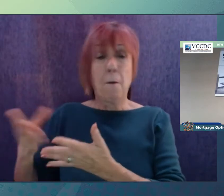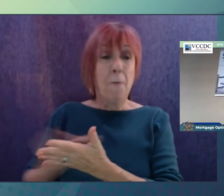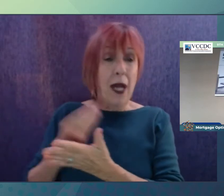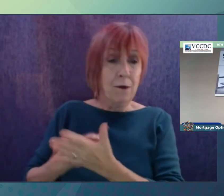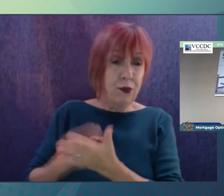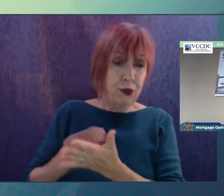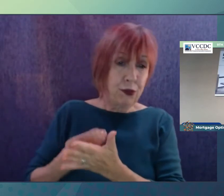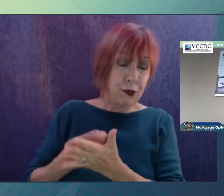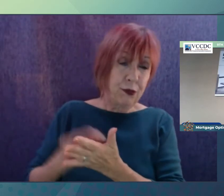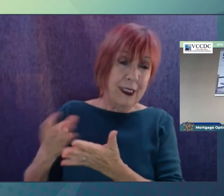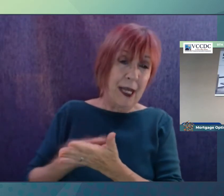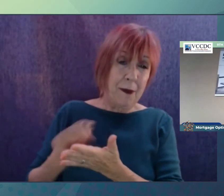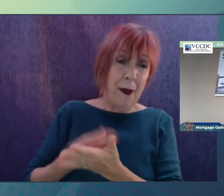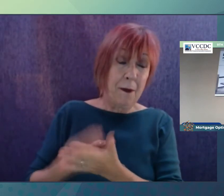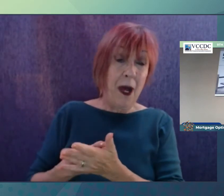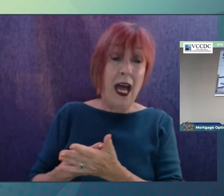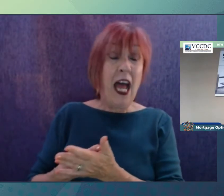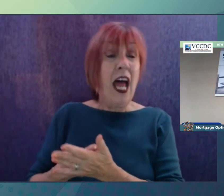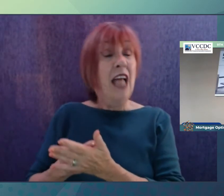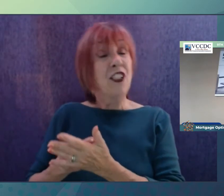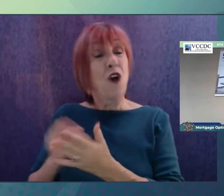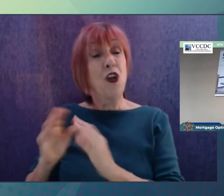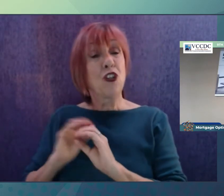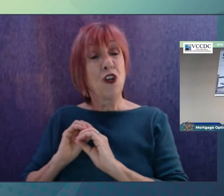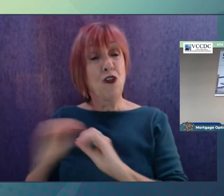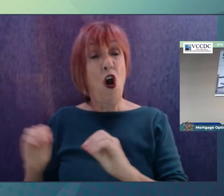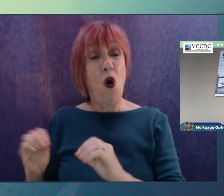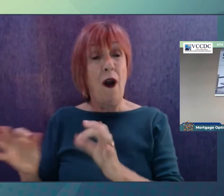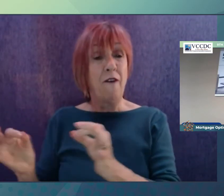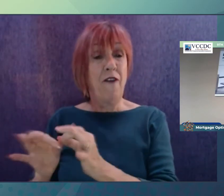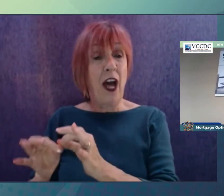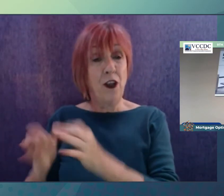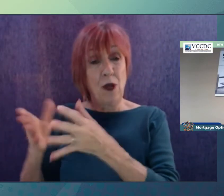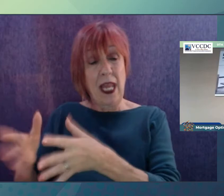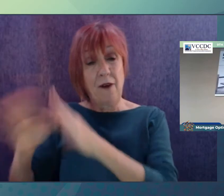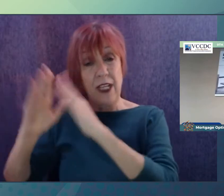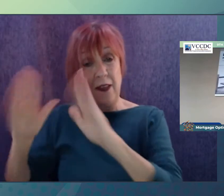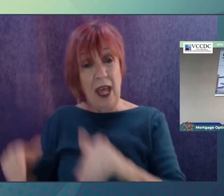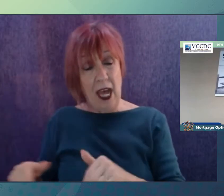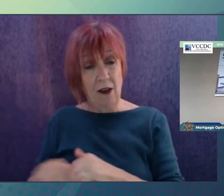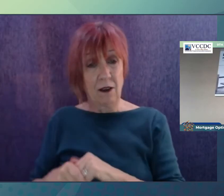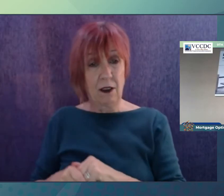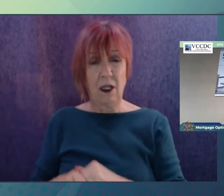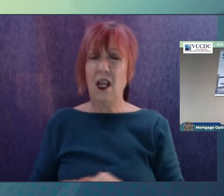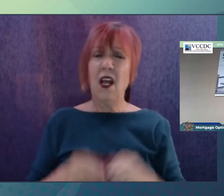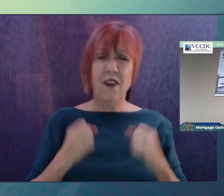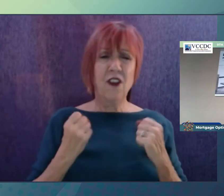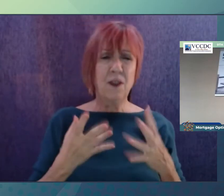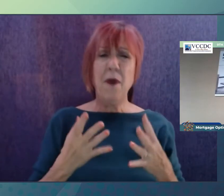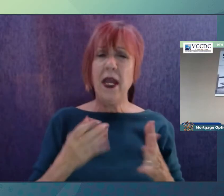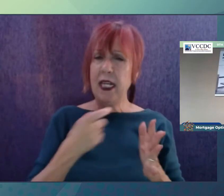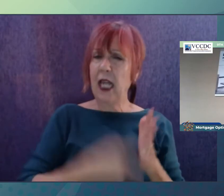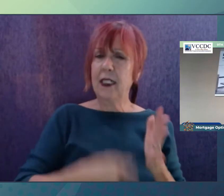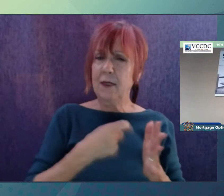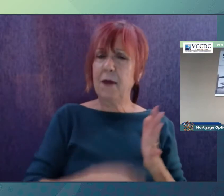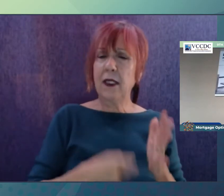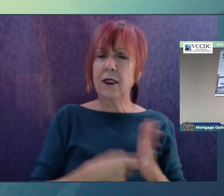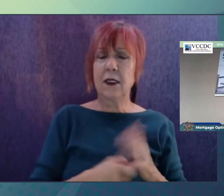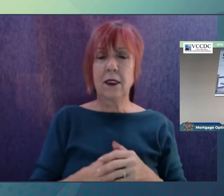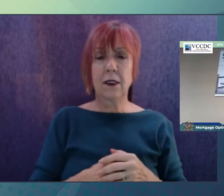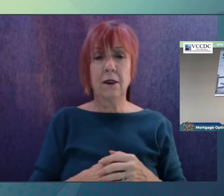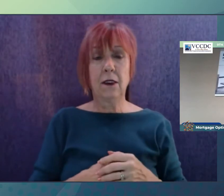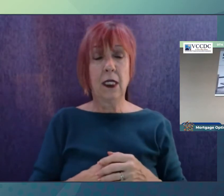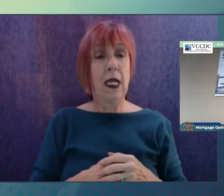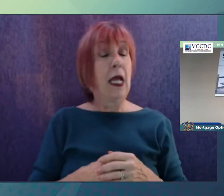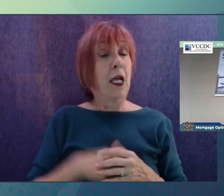You might not have to make payments with a reverse mortgage, but there are still plenty of expenses associated with it. Not only do you have